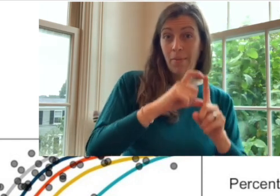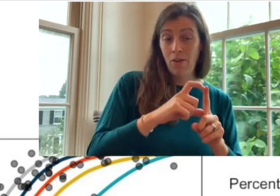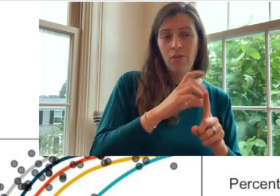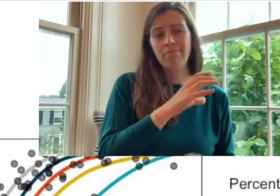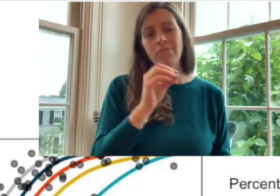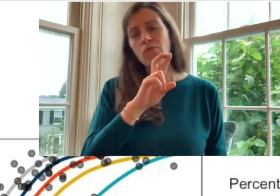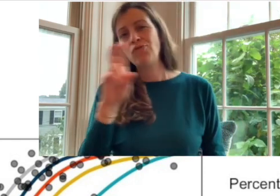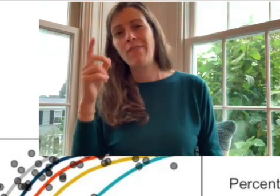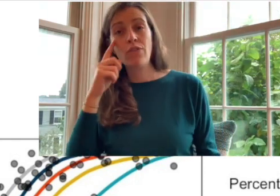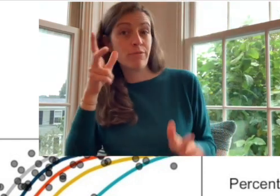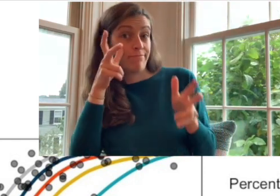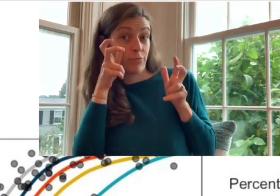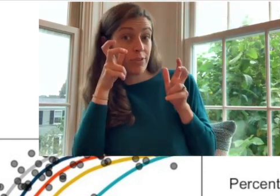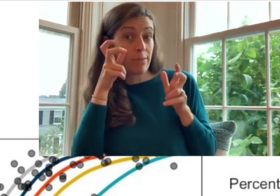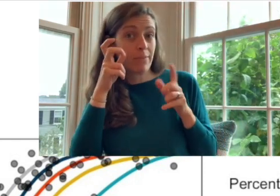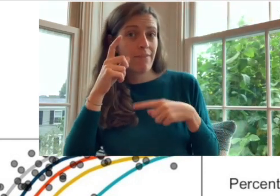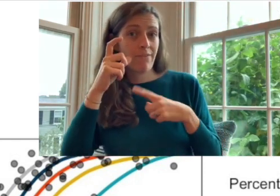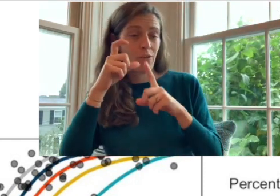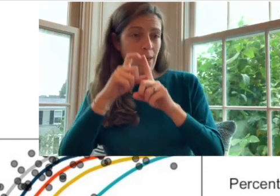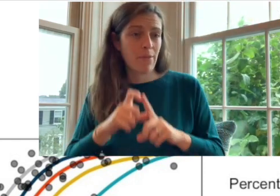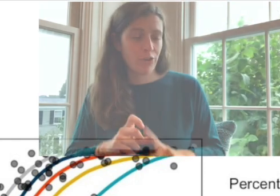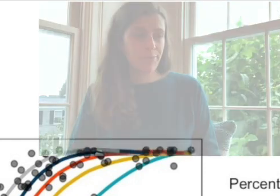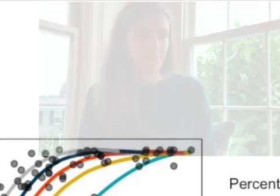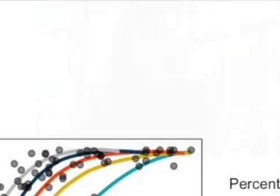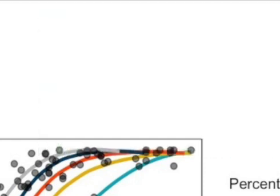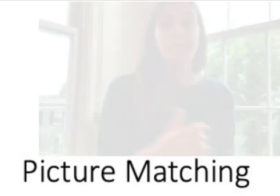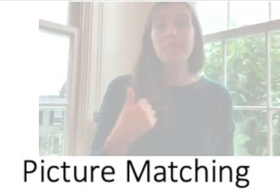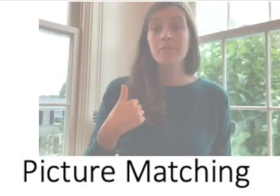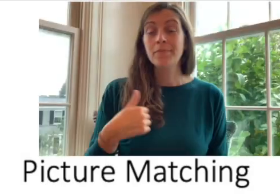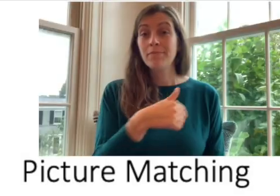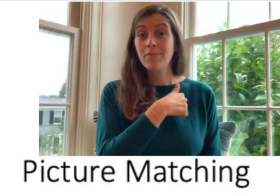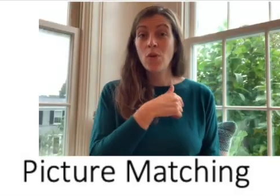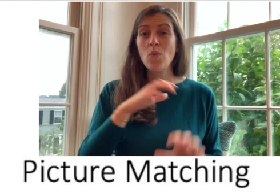vocabulary, and on the right you can see receptive vocabulary.